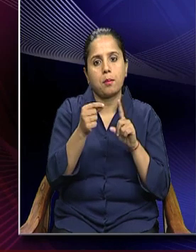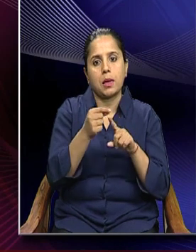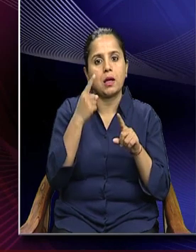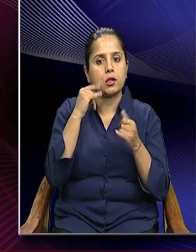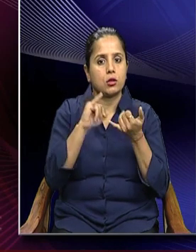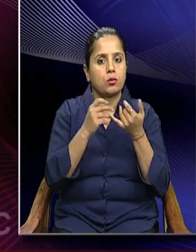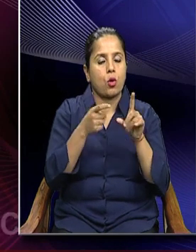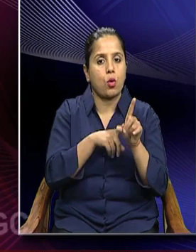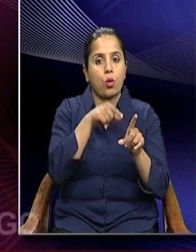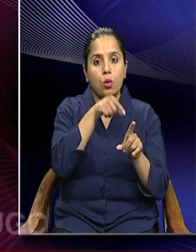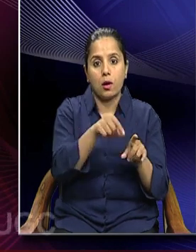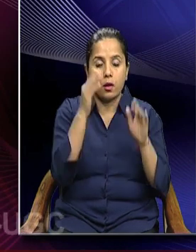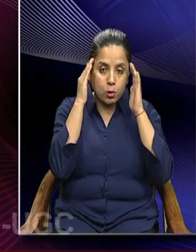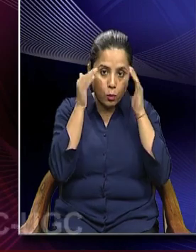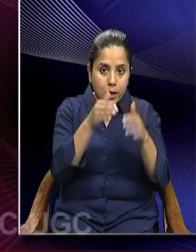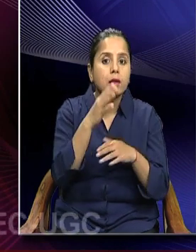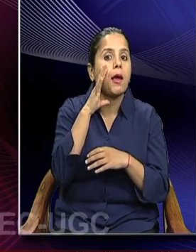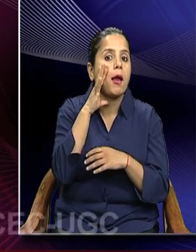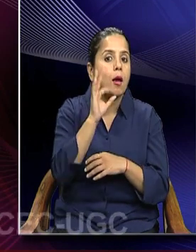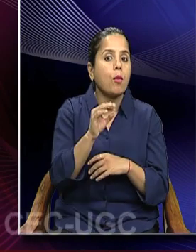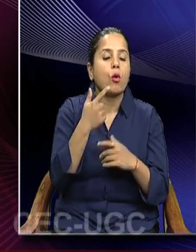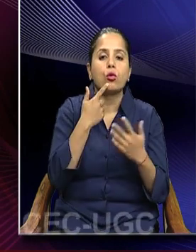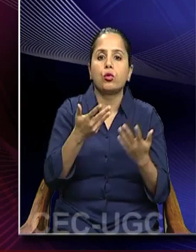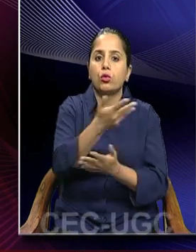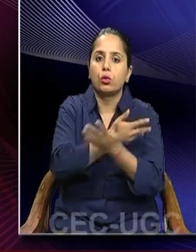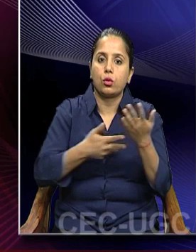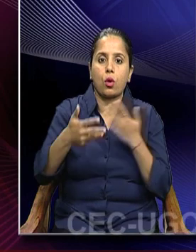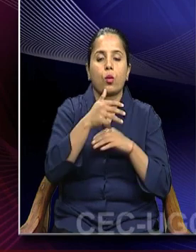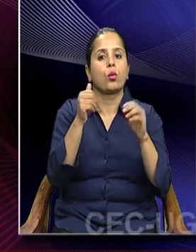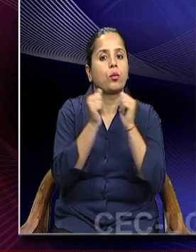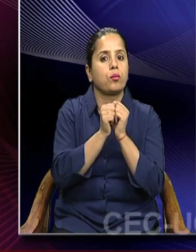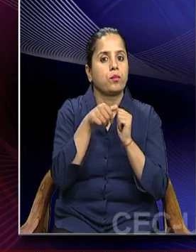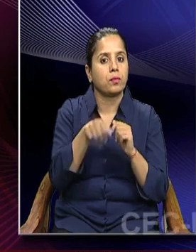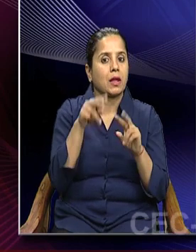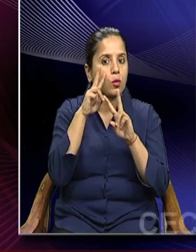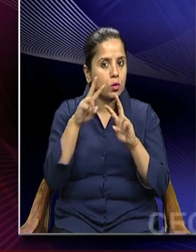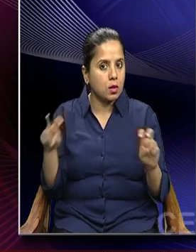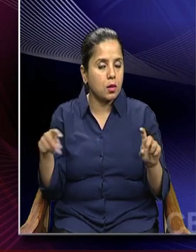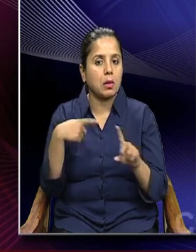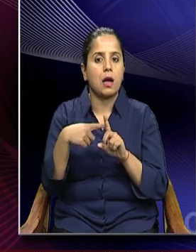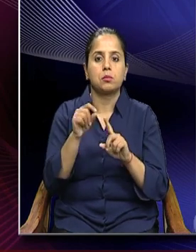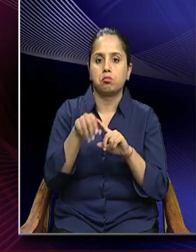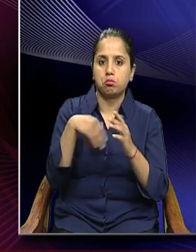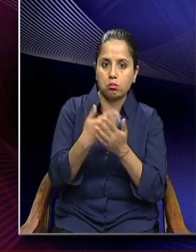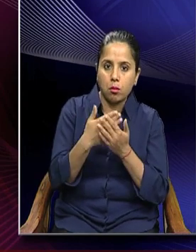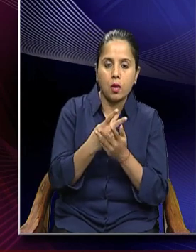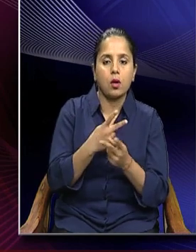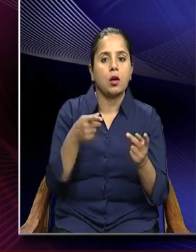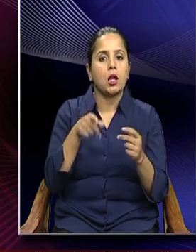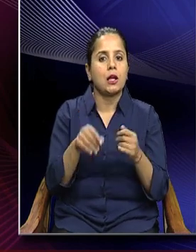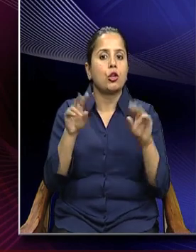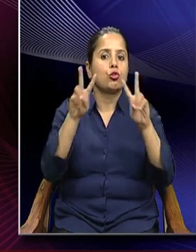which is emphasizing the importance of interactions between researchers and participants or the subject